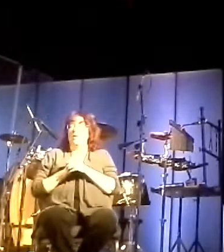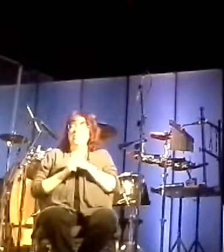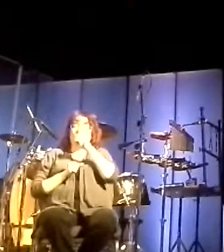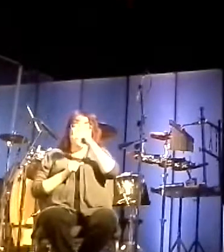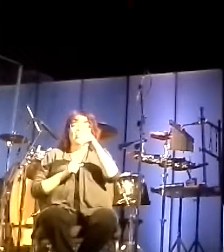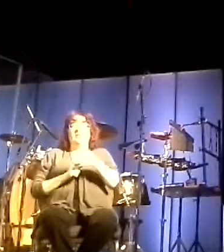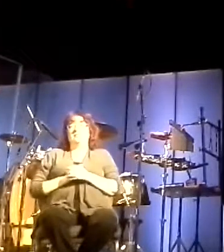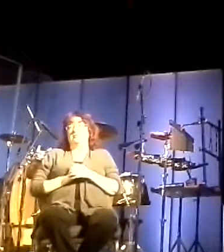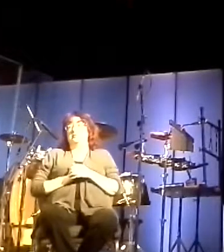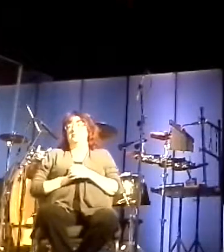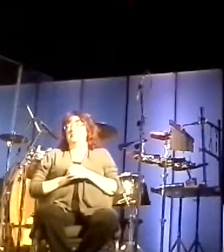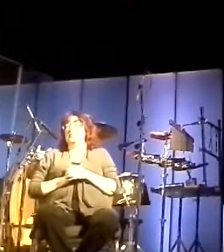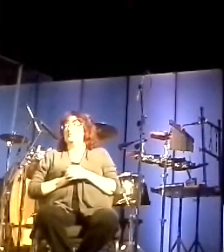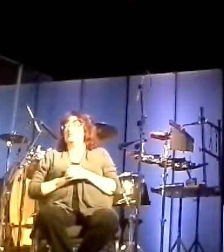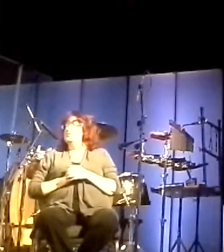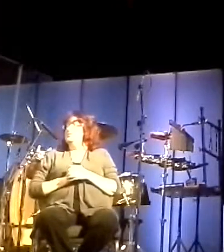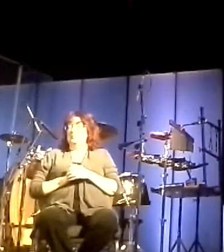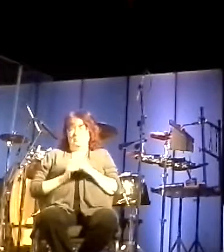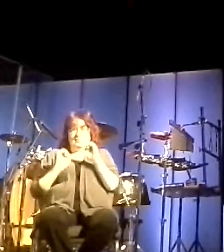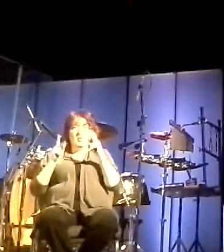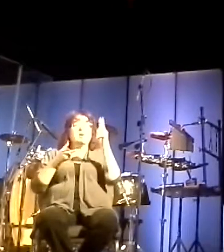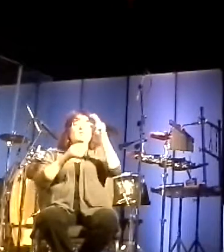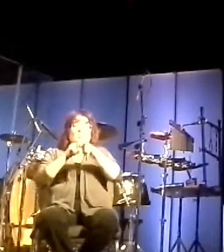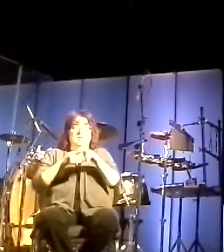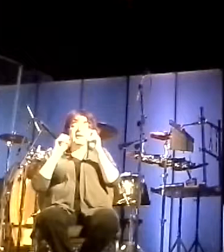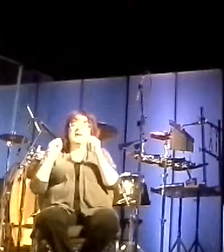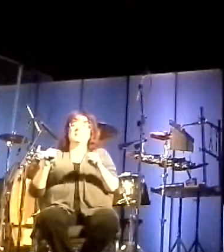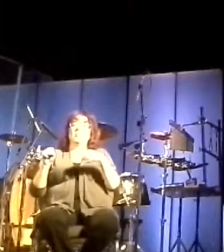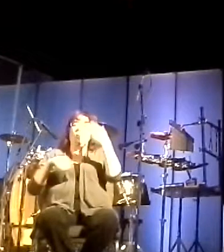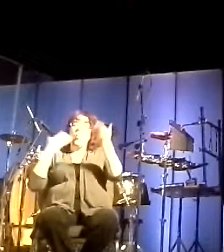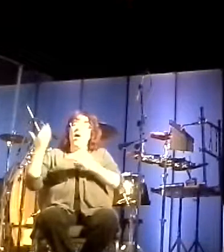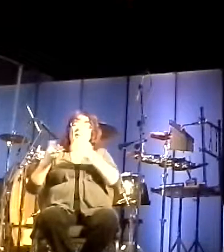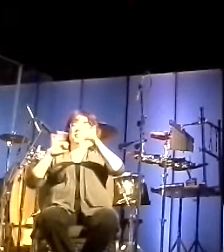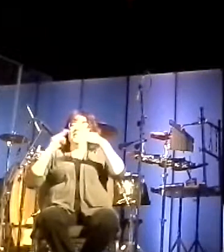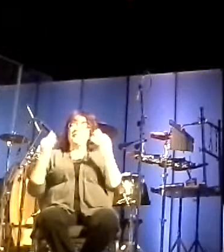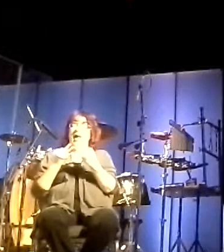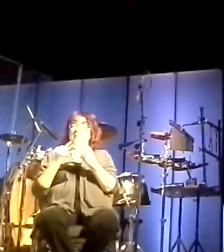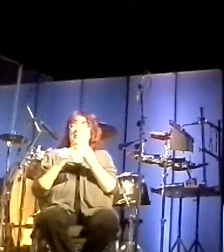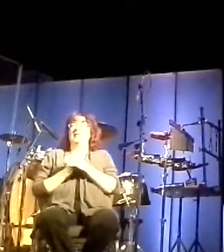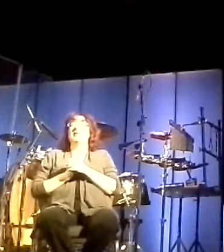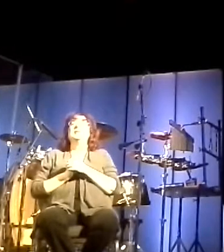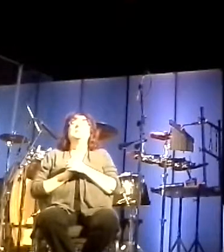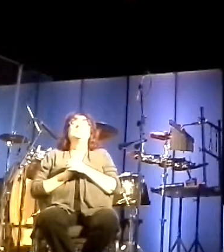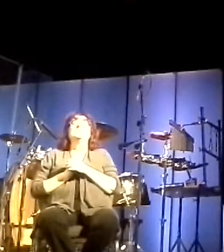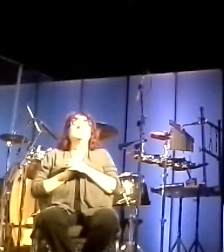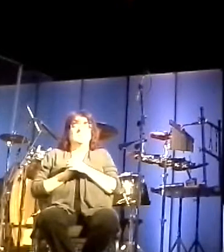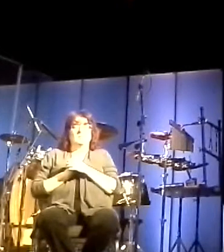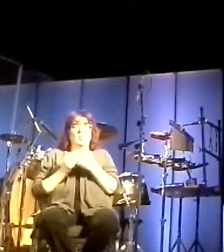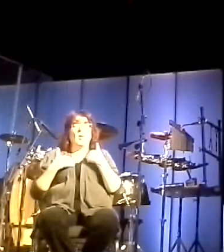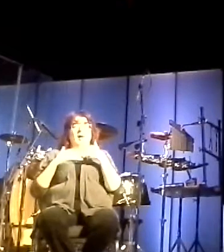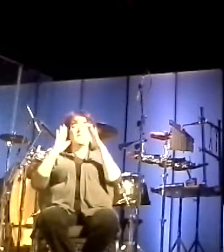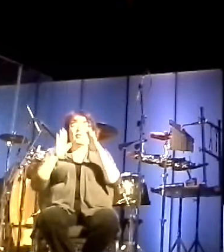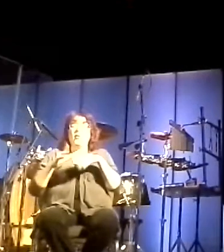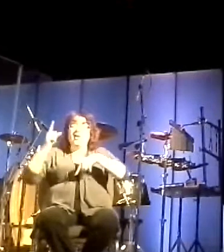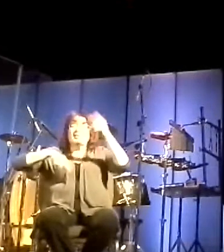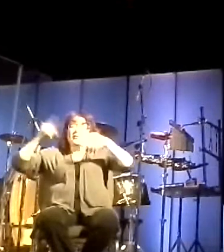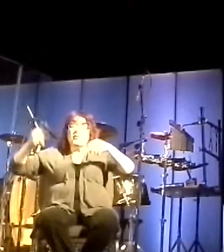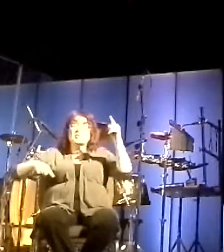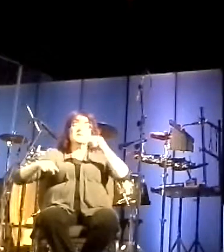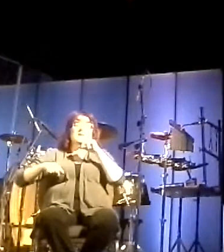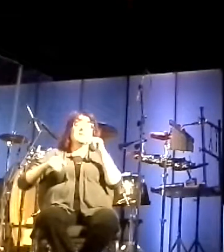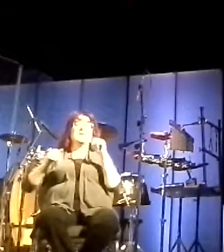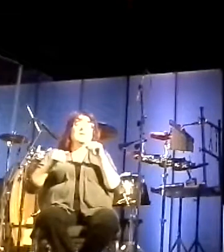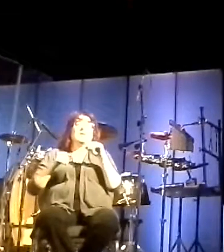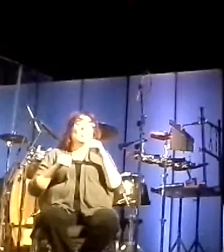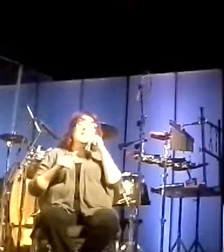Woo! Love it. All right, you may be seated. Welcome to the family, everybody. We have such great diversity here, not just